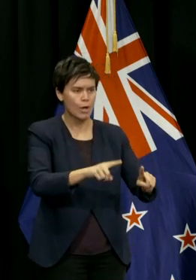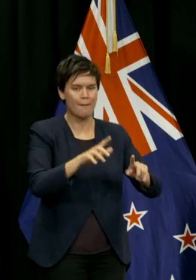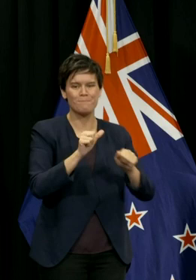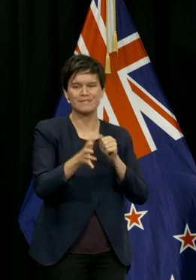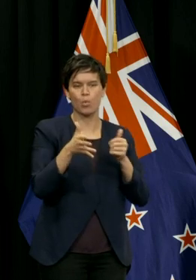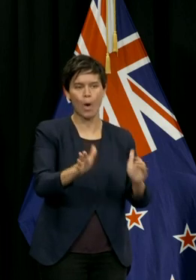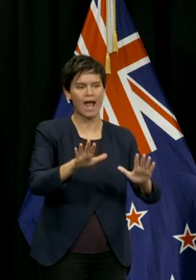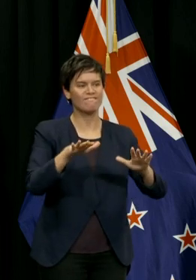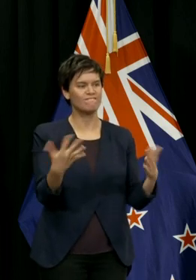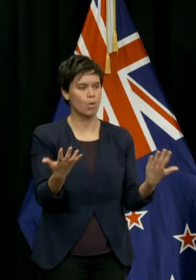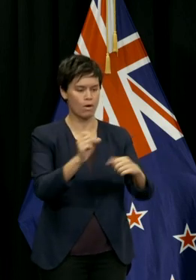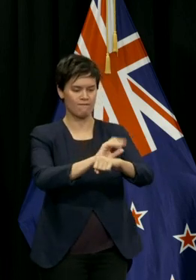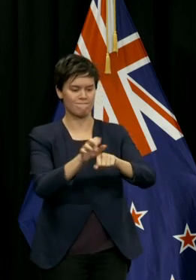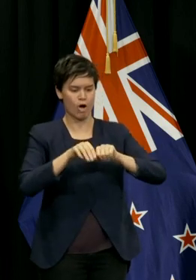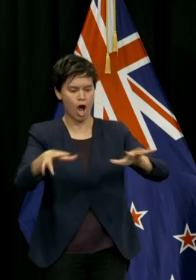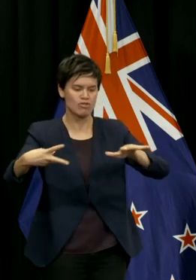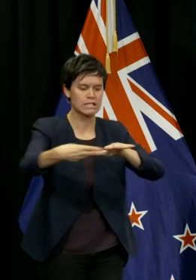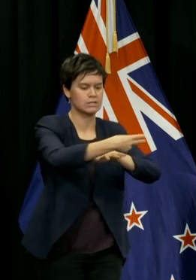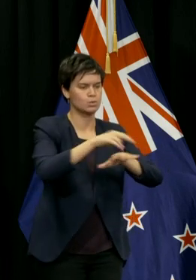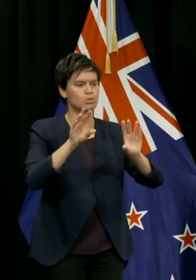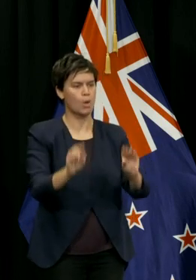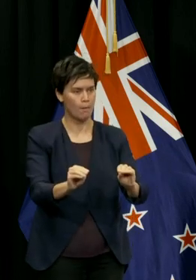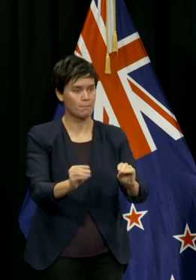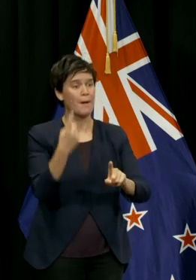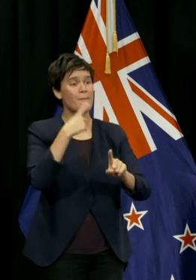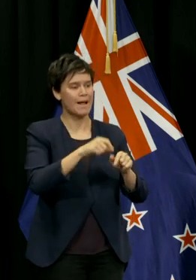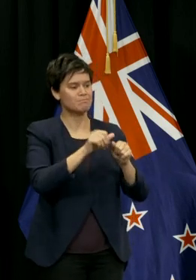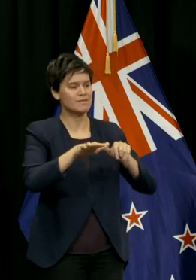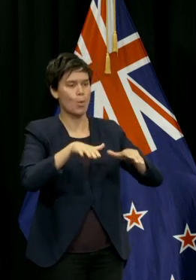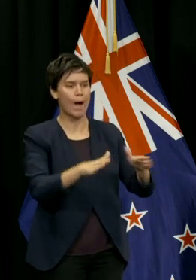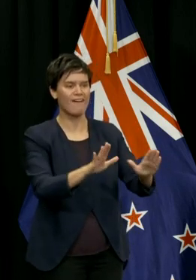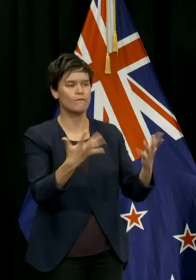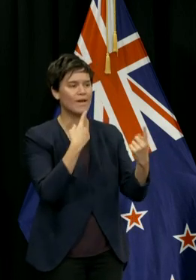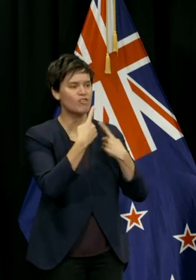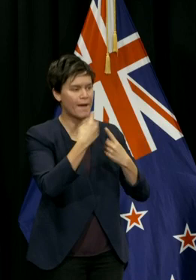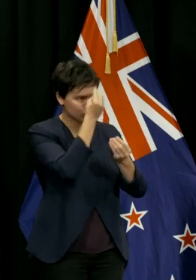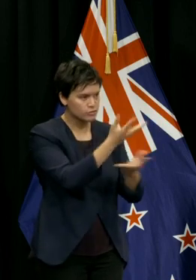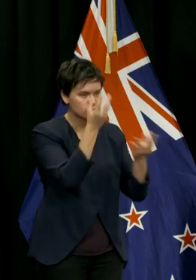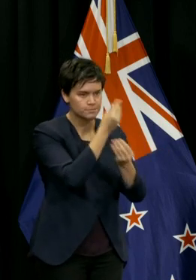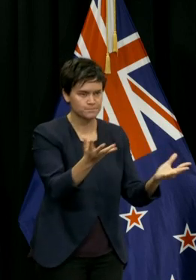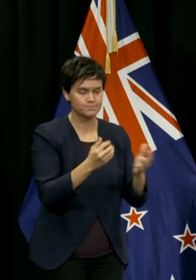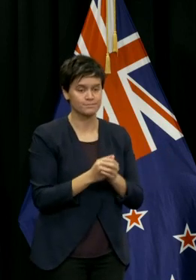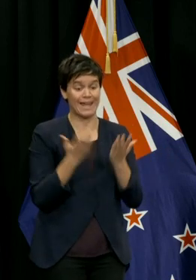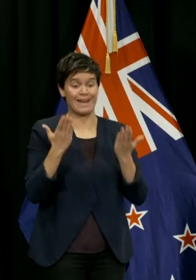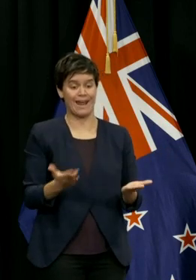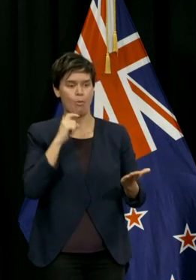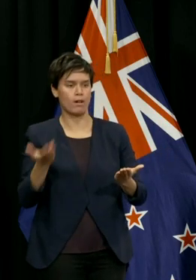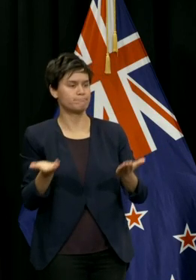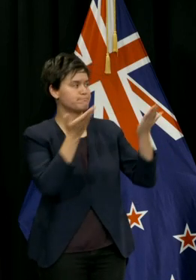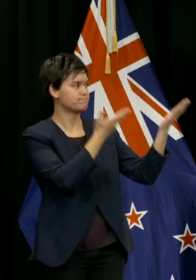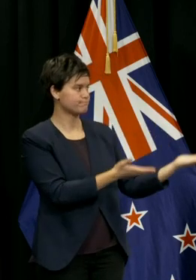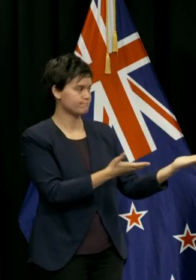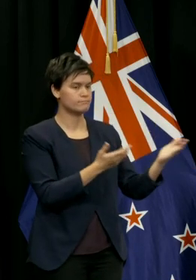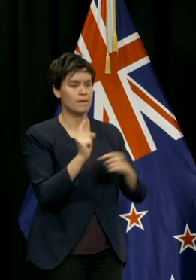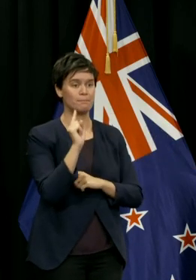through self-isolation and keep everyone informed. Now, though, I'd like to hand over to the Finance Minister to update us on